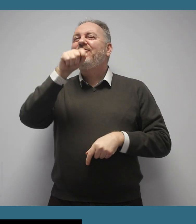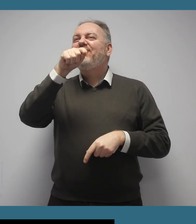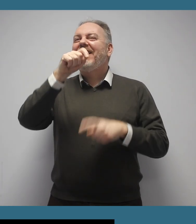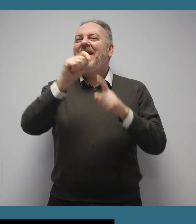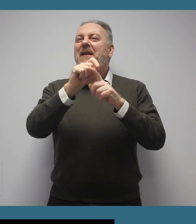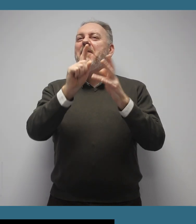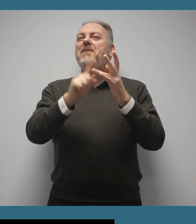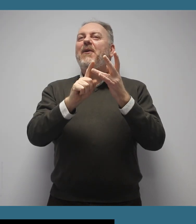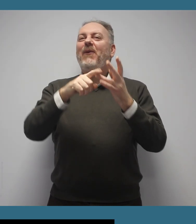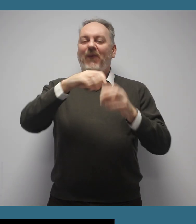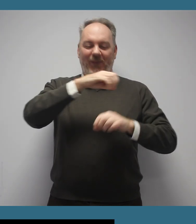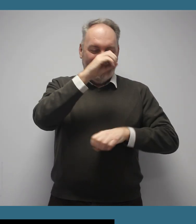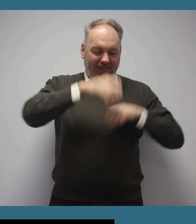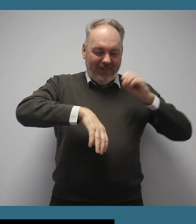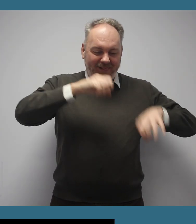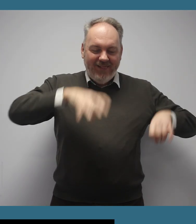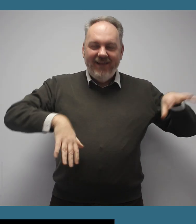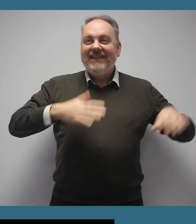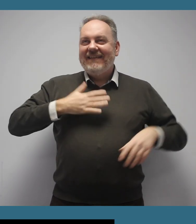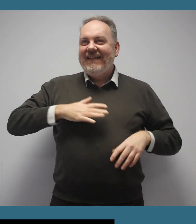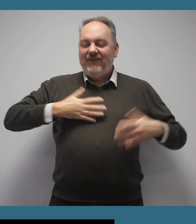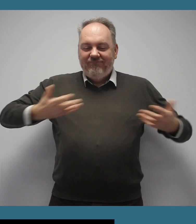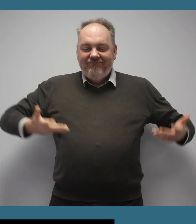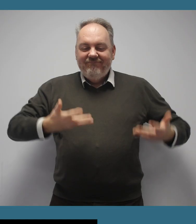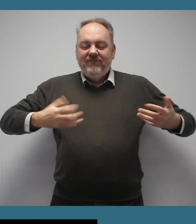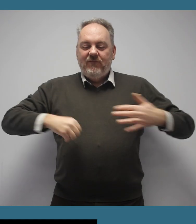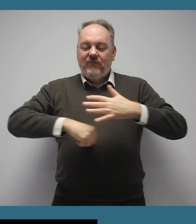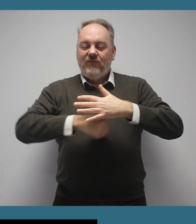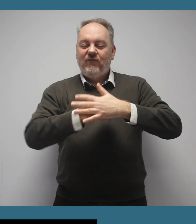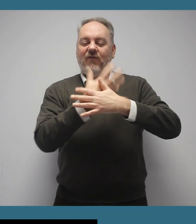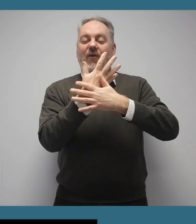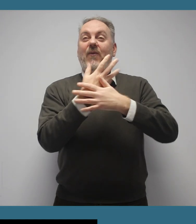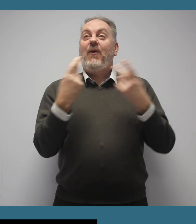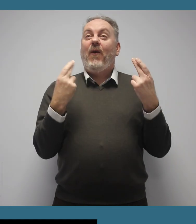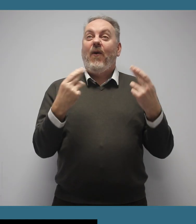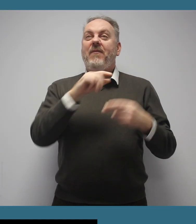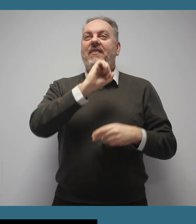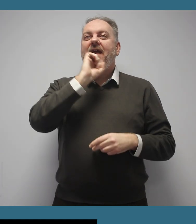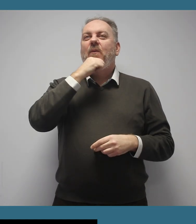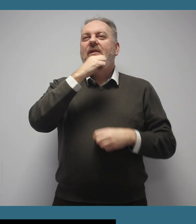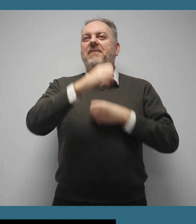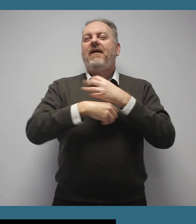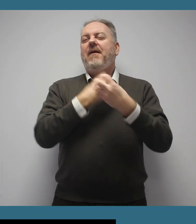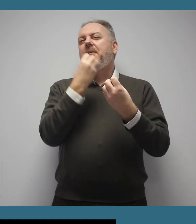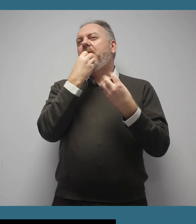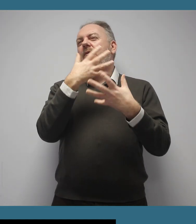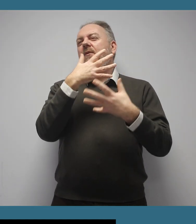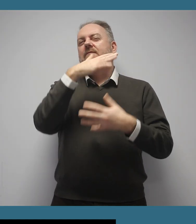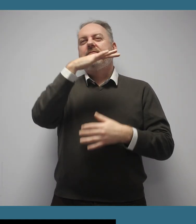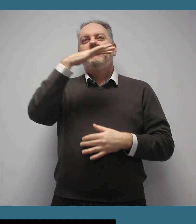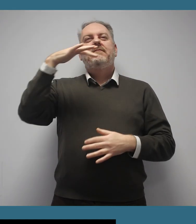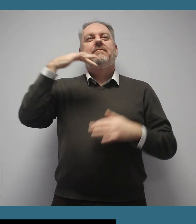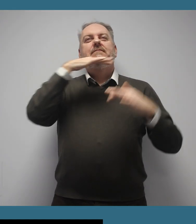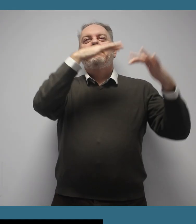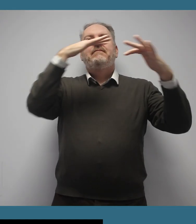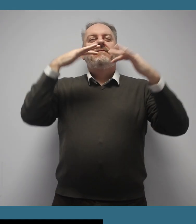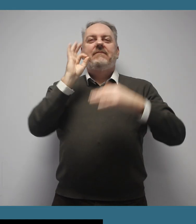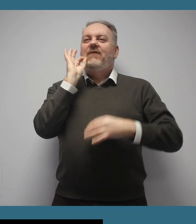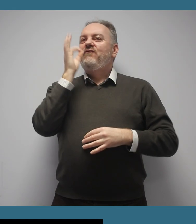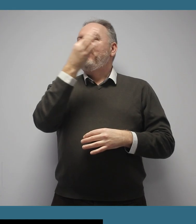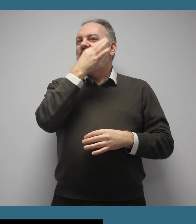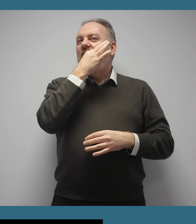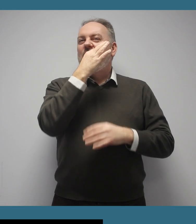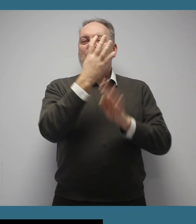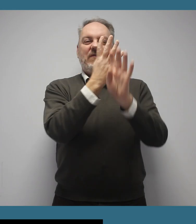carefully weeded and tended, and we hope that that would really bulk out and be a very fragrant rose hedge. And you know, it's only a couple of